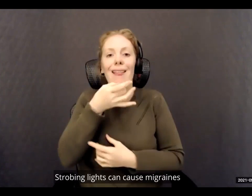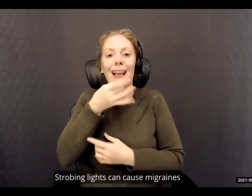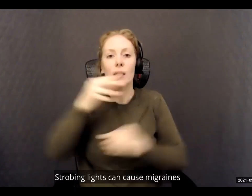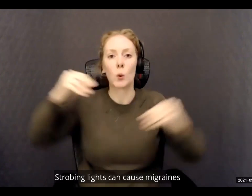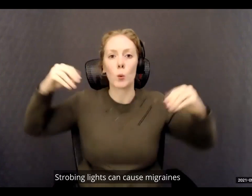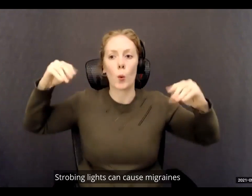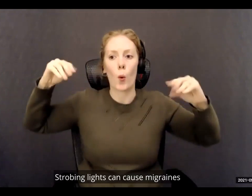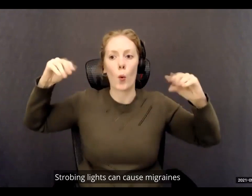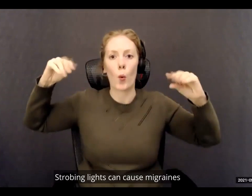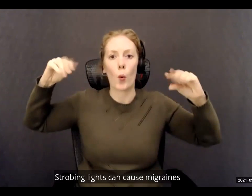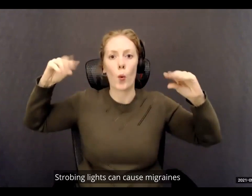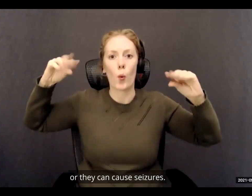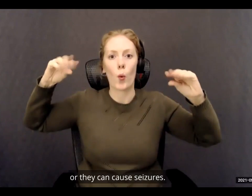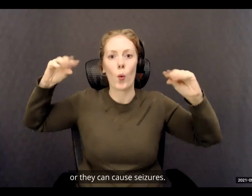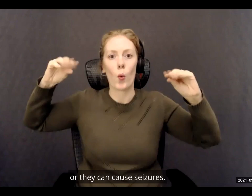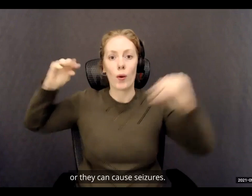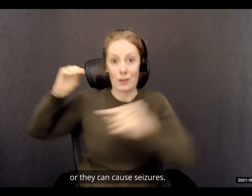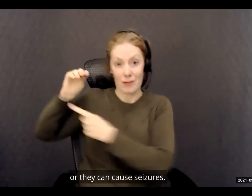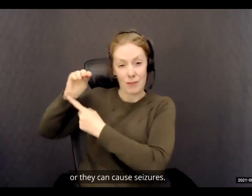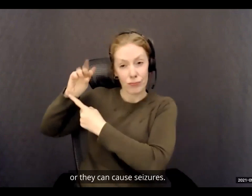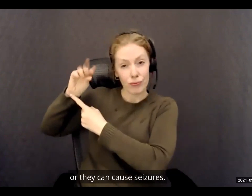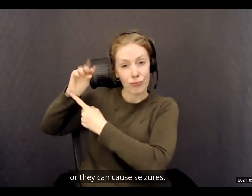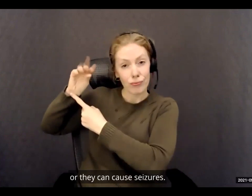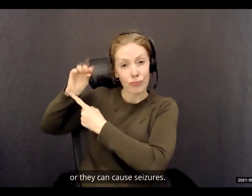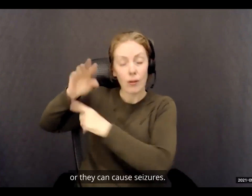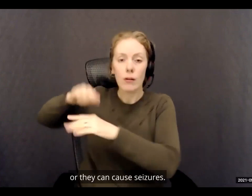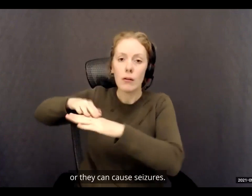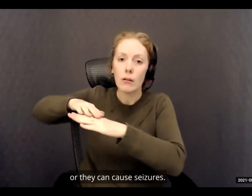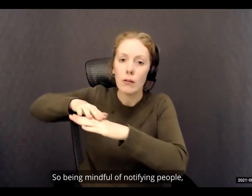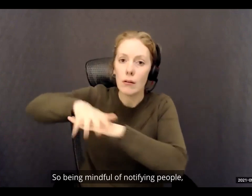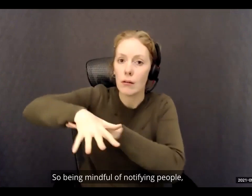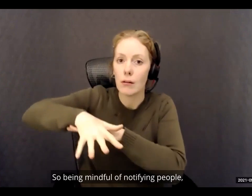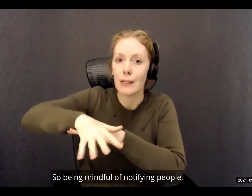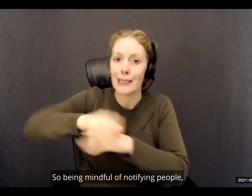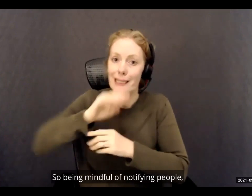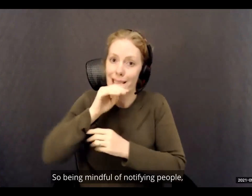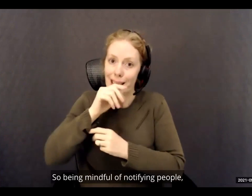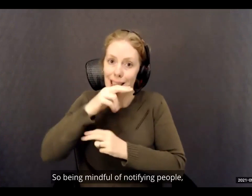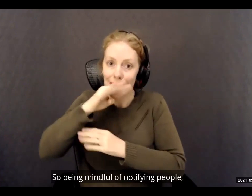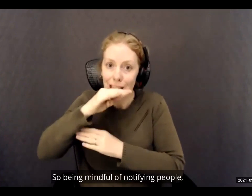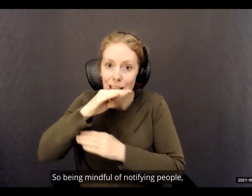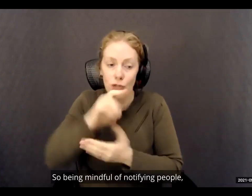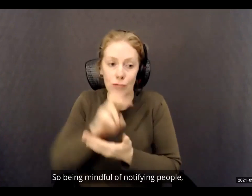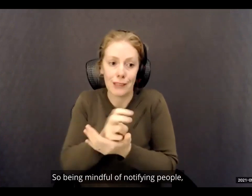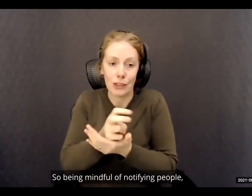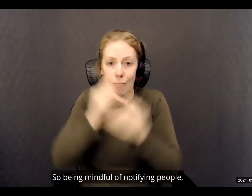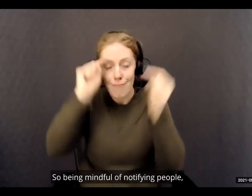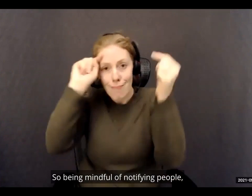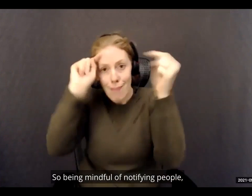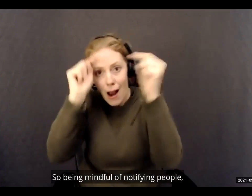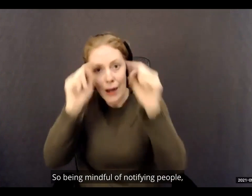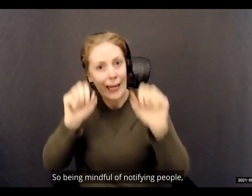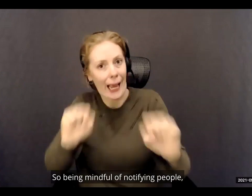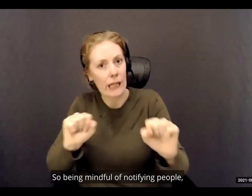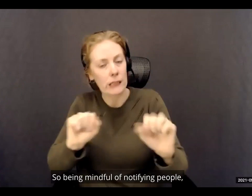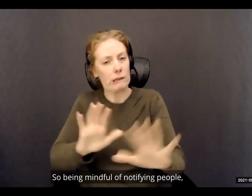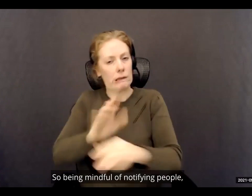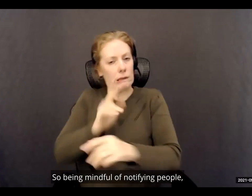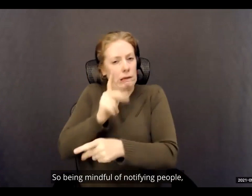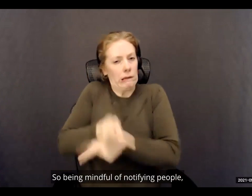Strobing lights can cause migraines or they can cause seizures. So being mindful